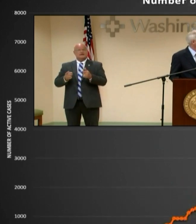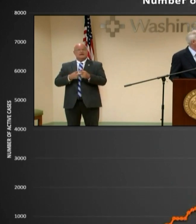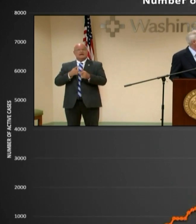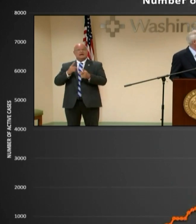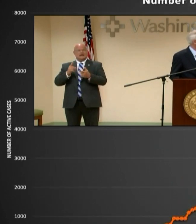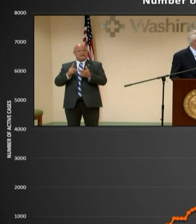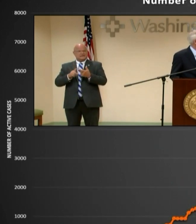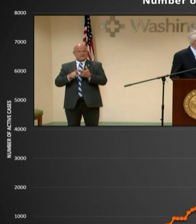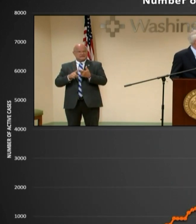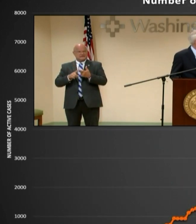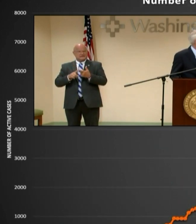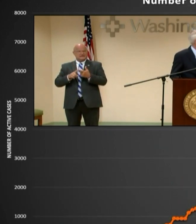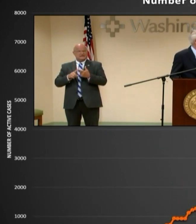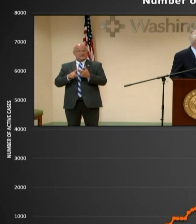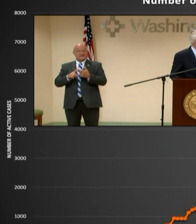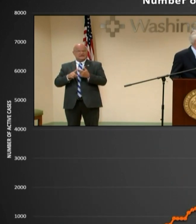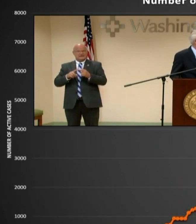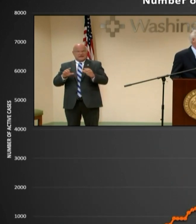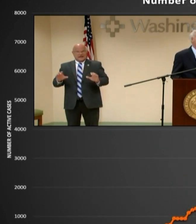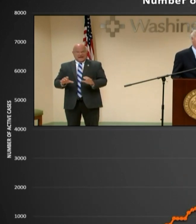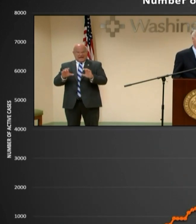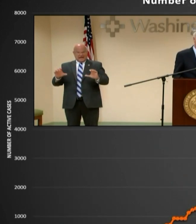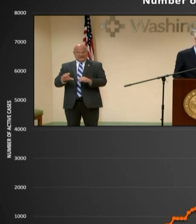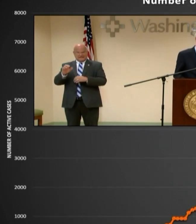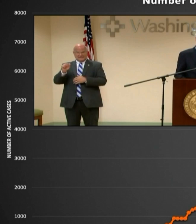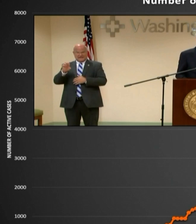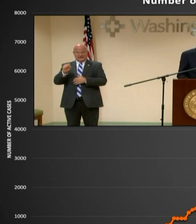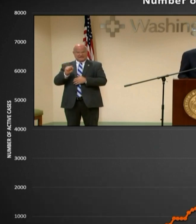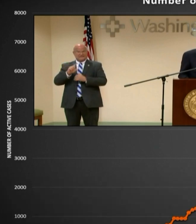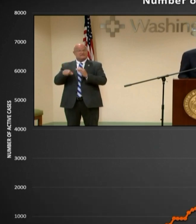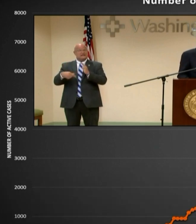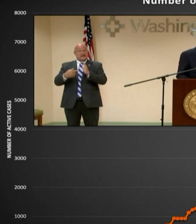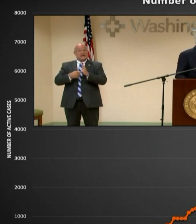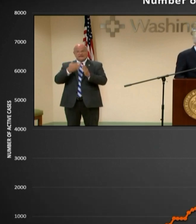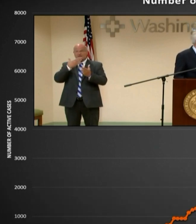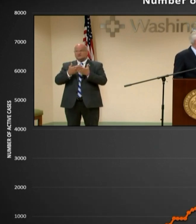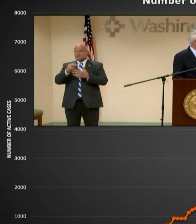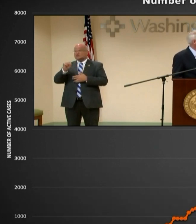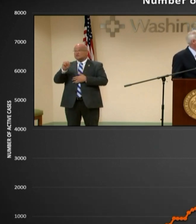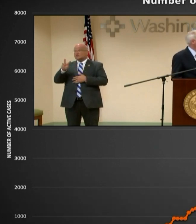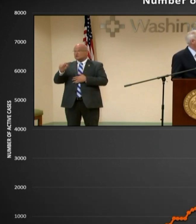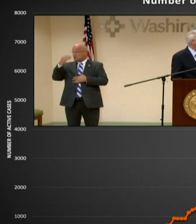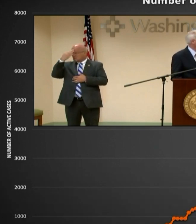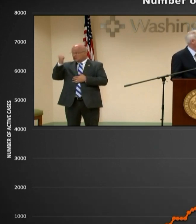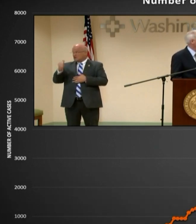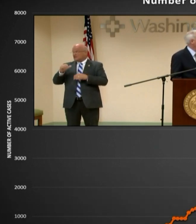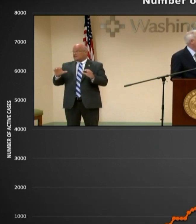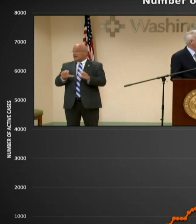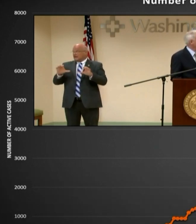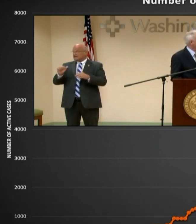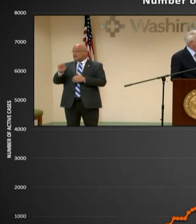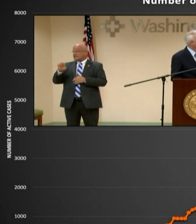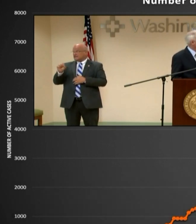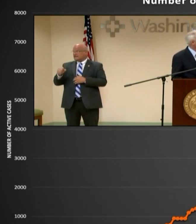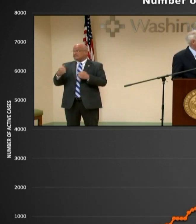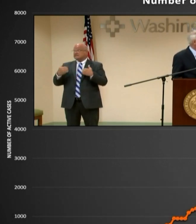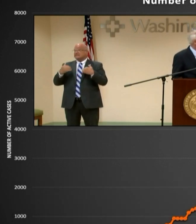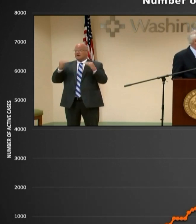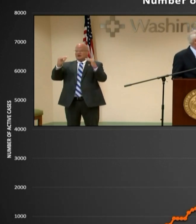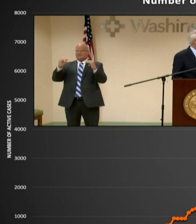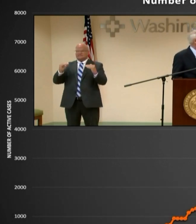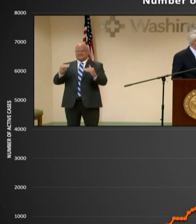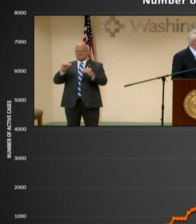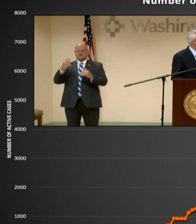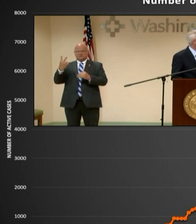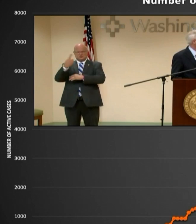if you'll go to the active cases, and this is good news because the active cases are down